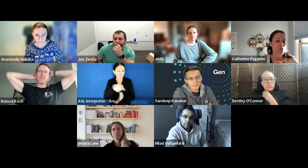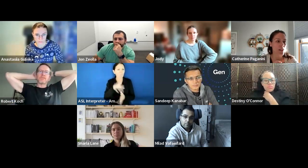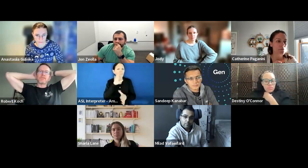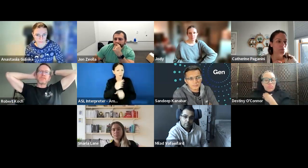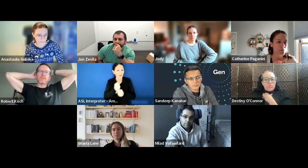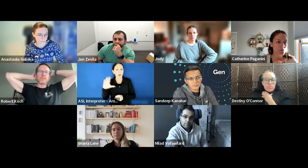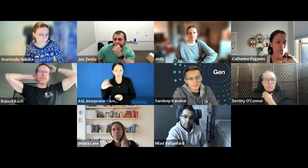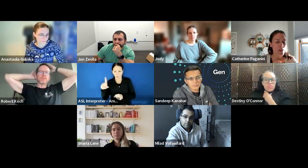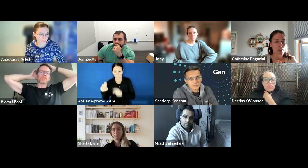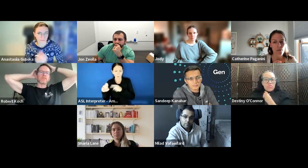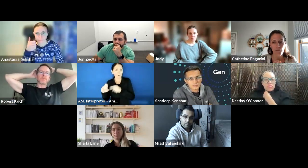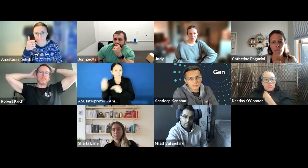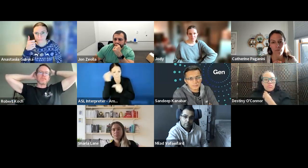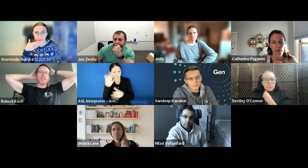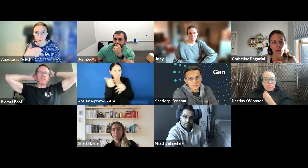tells you it's free.